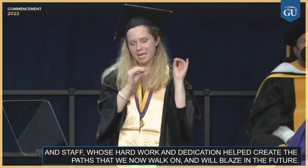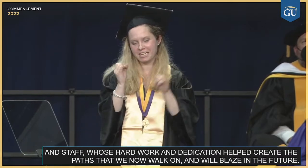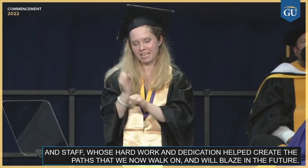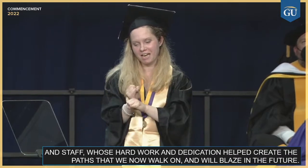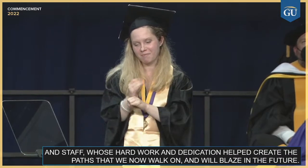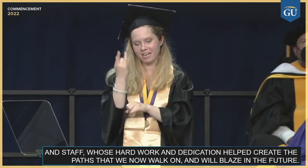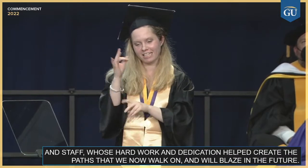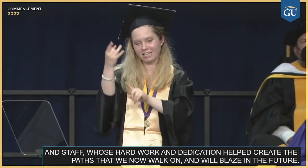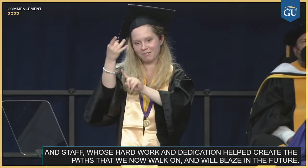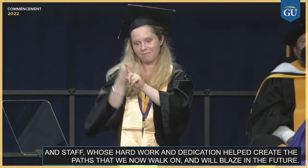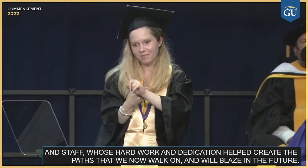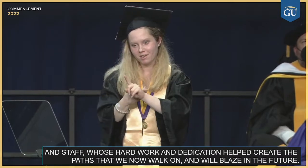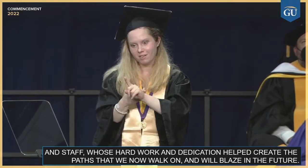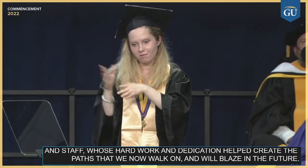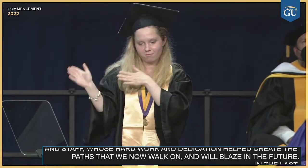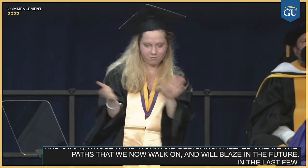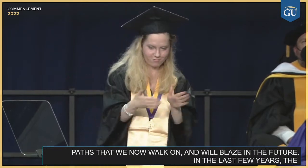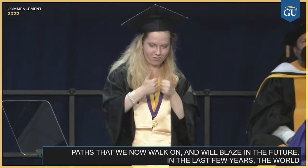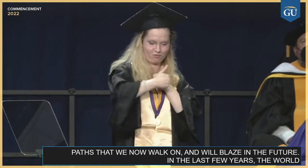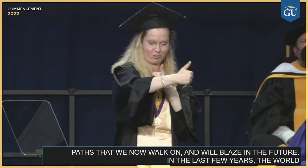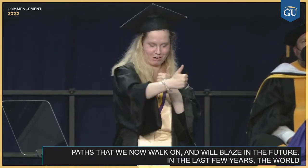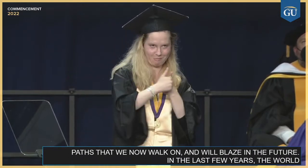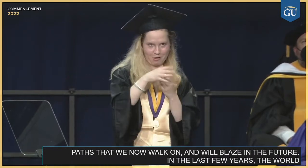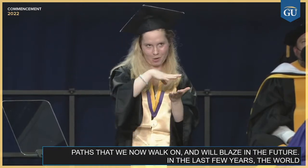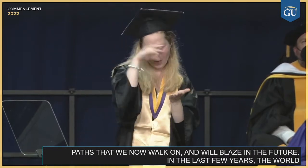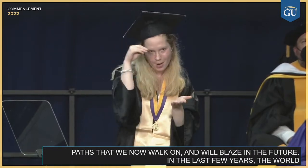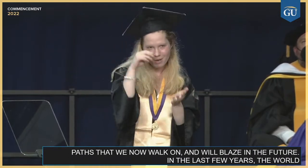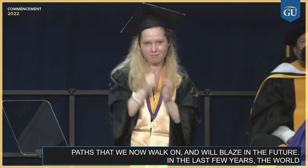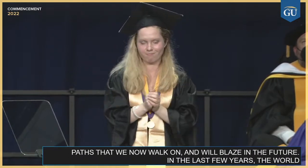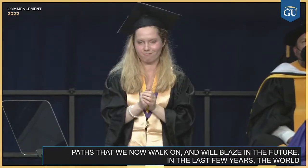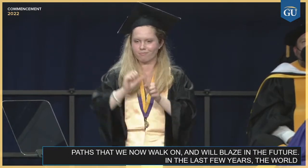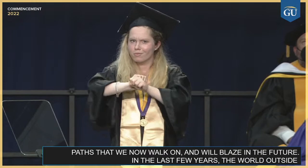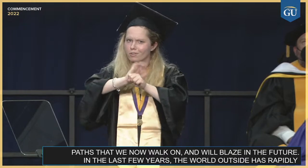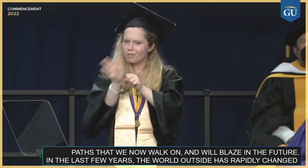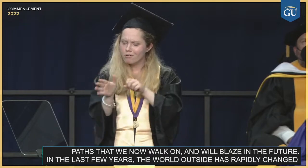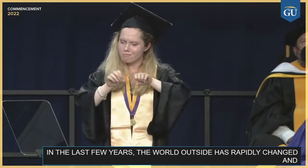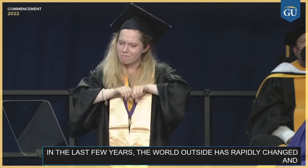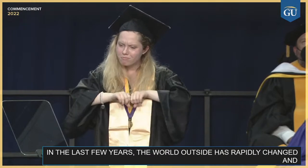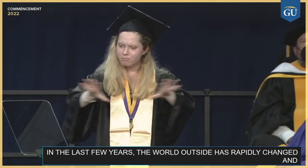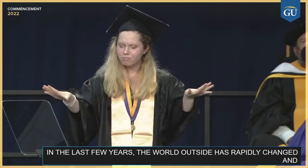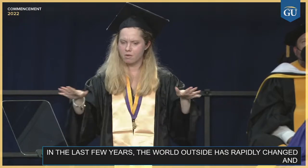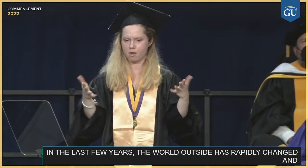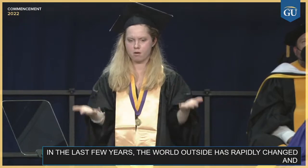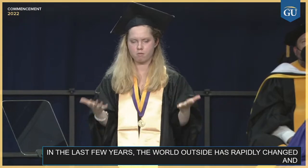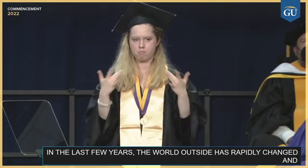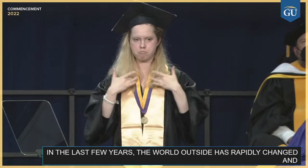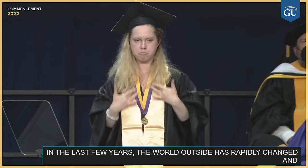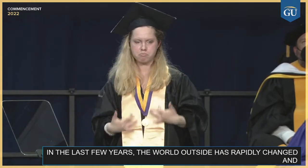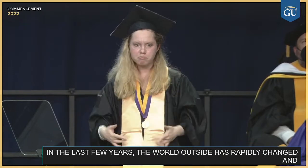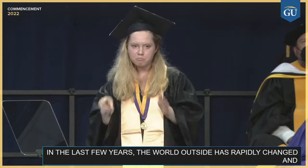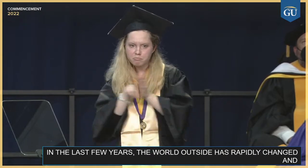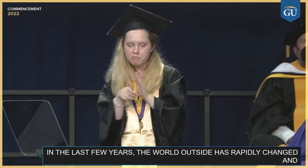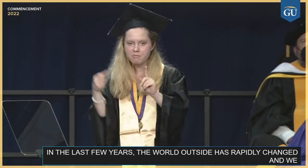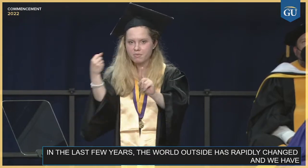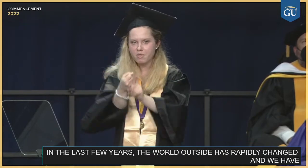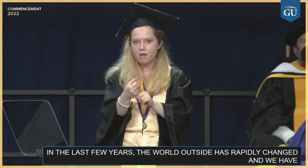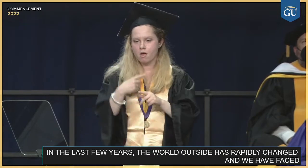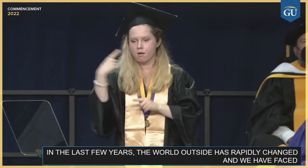world outside has rapidly changed, and we have faced new challenges, including leaving campus and adjusting to remote